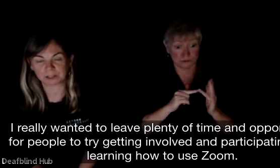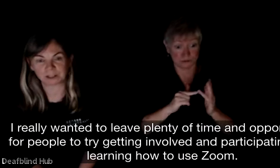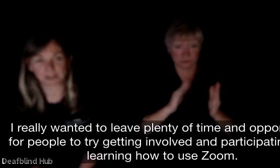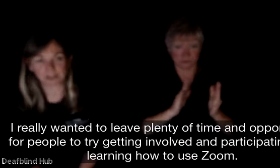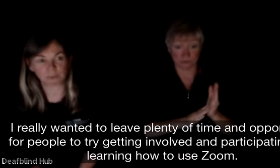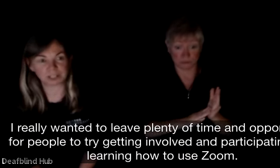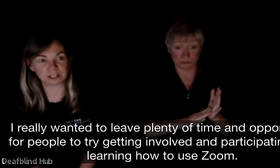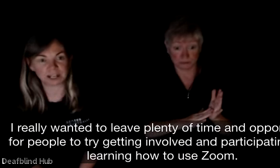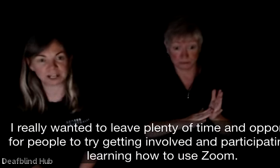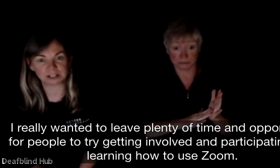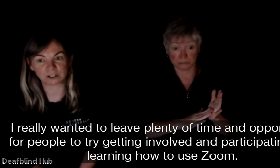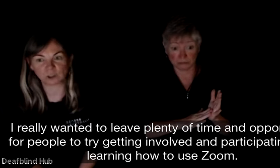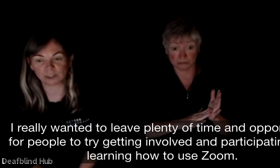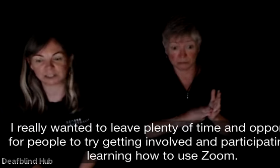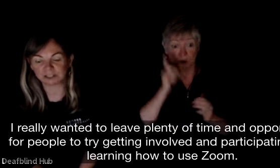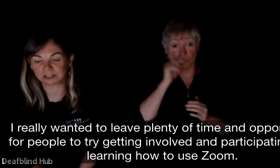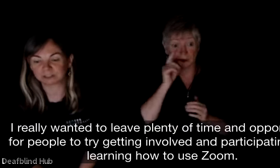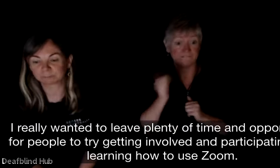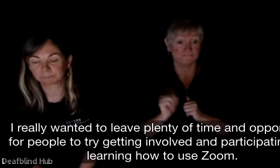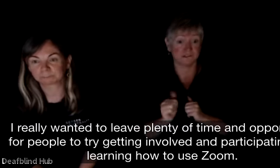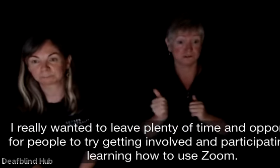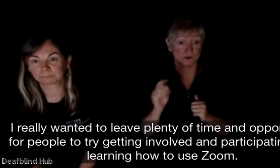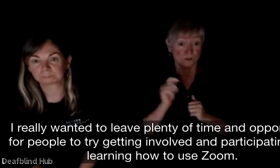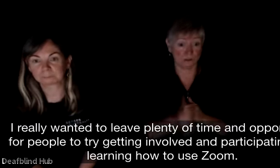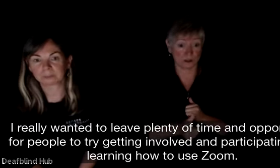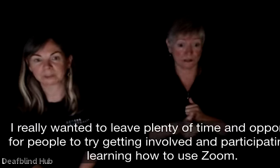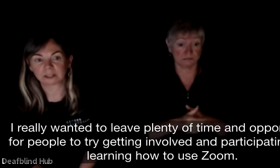program, we can end it early.